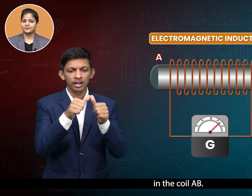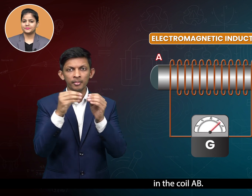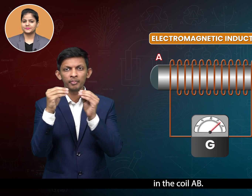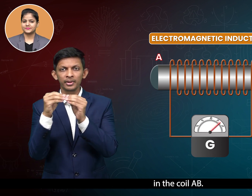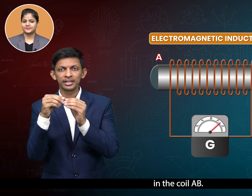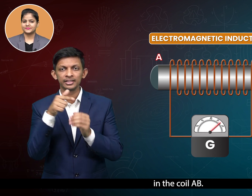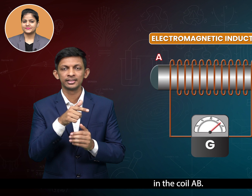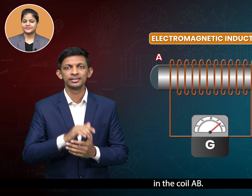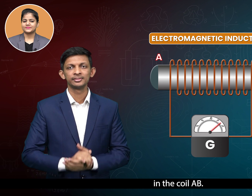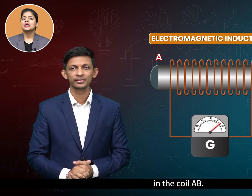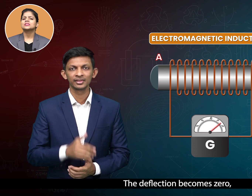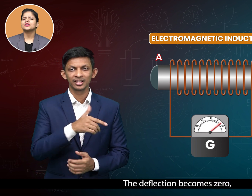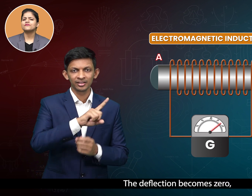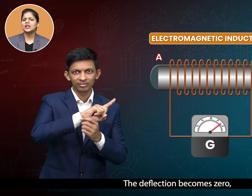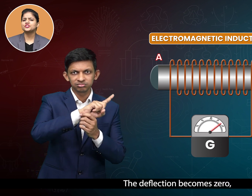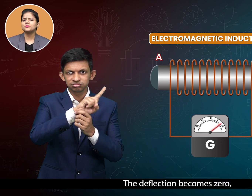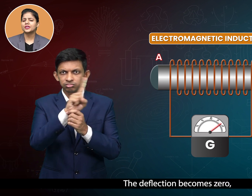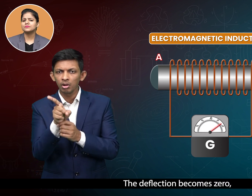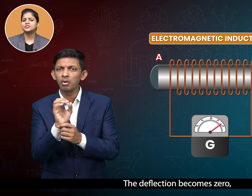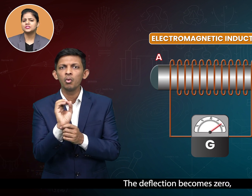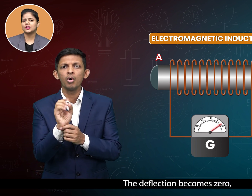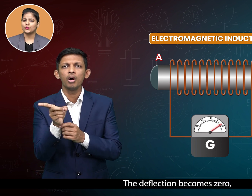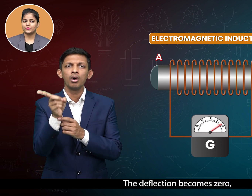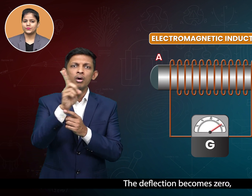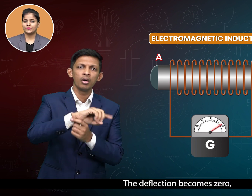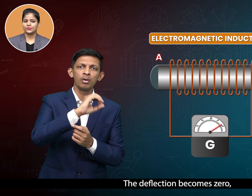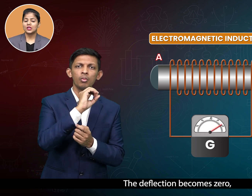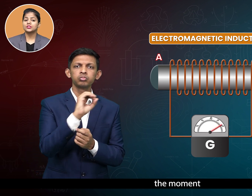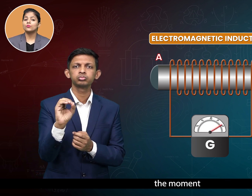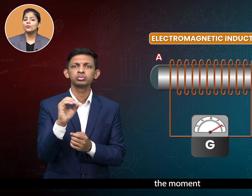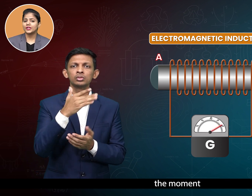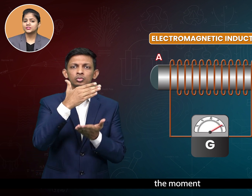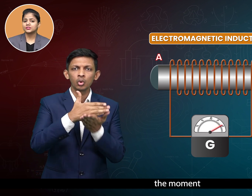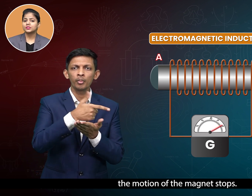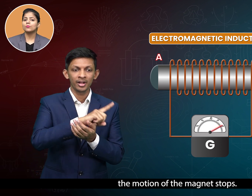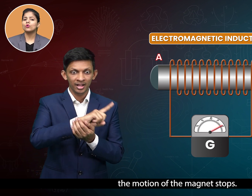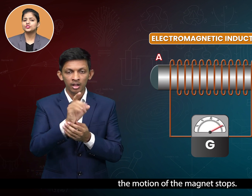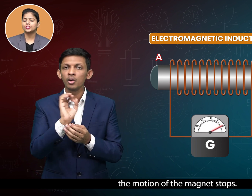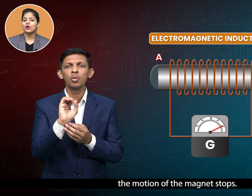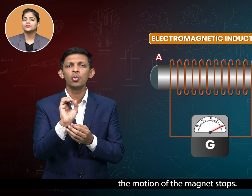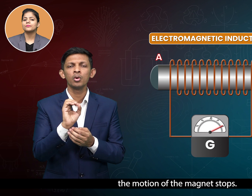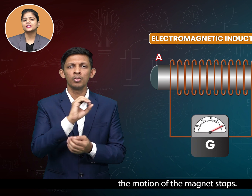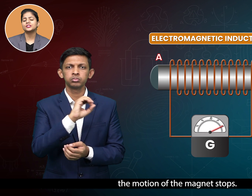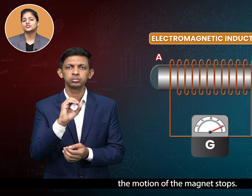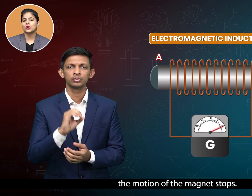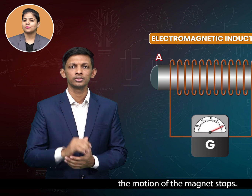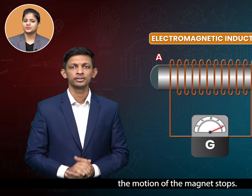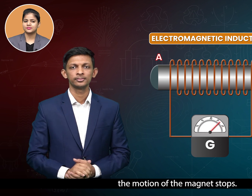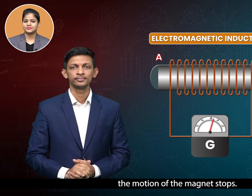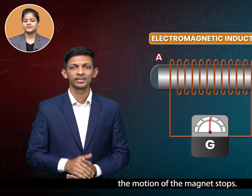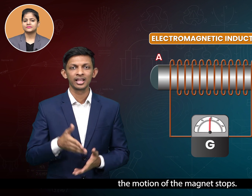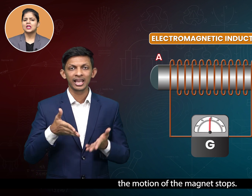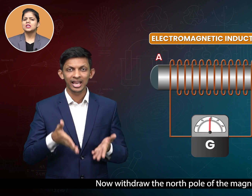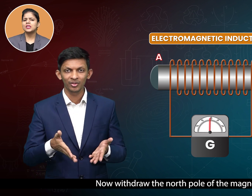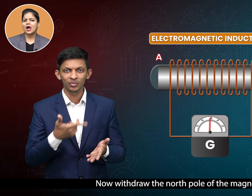AB. The deflection becomes zero the moment the motion of the magnet